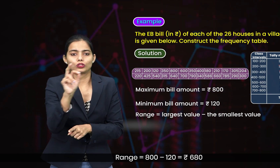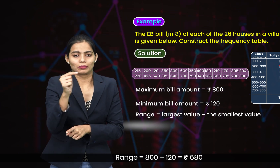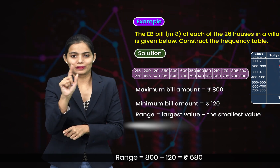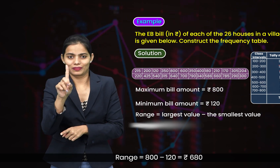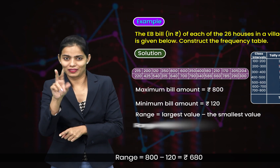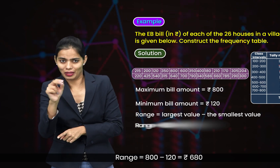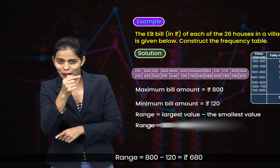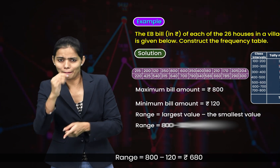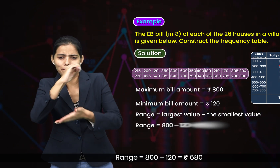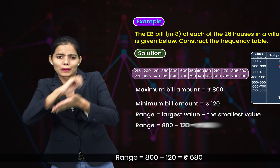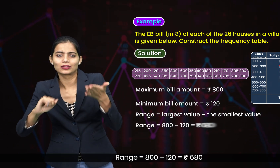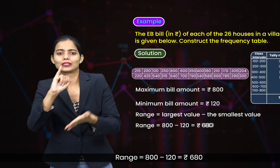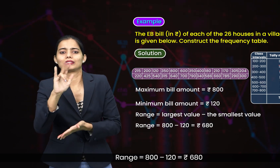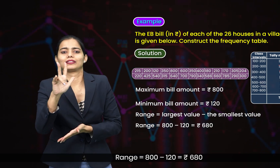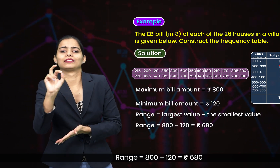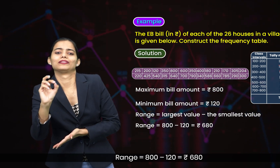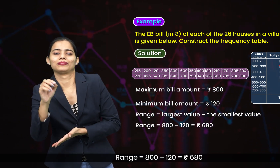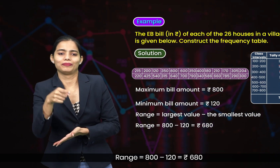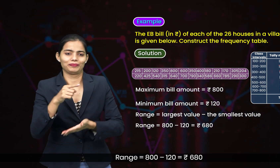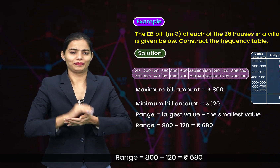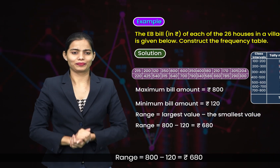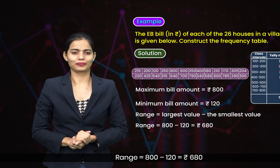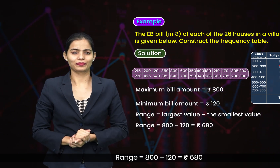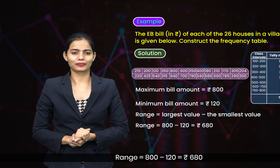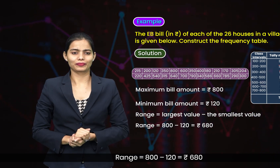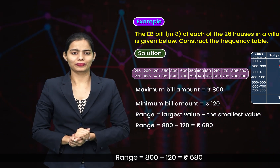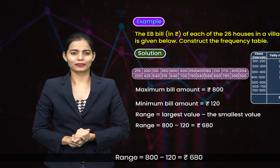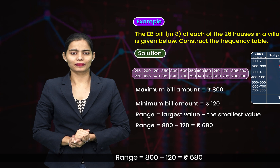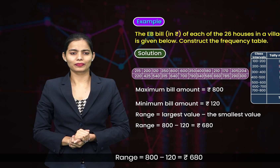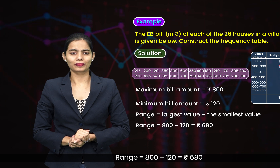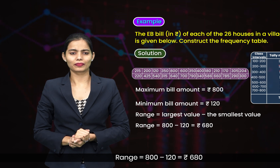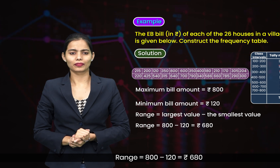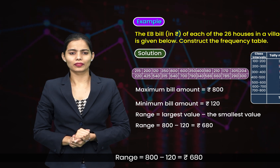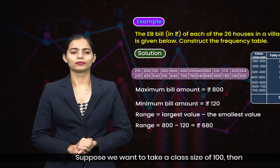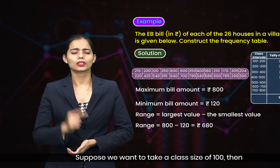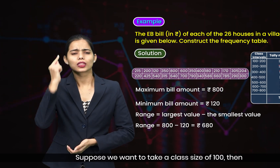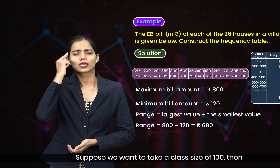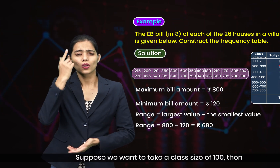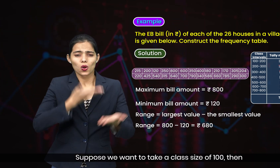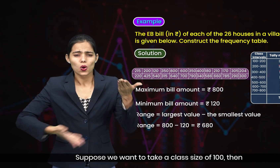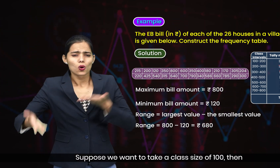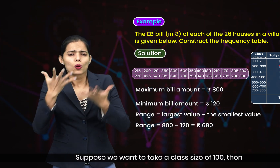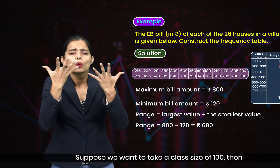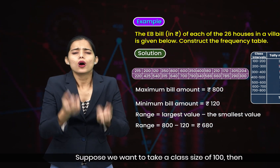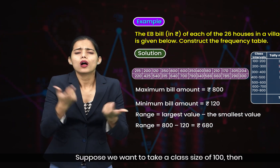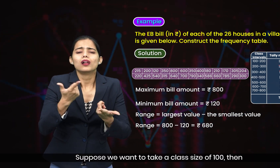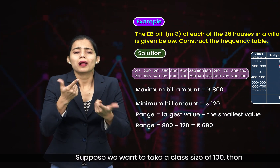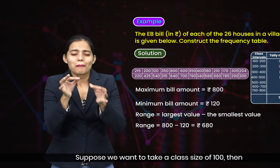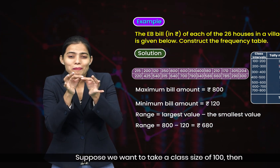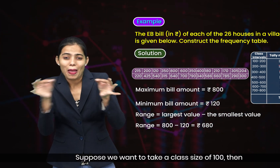Range is equal to 800 minus 120 is equal to rupees 680. Suppose we want to take a class